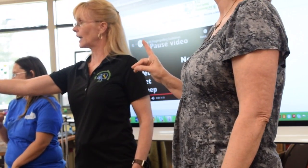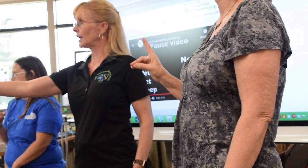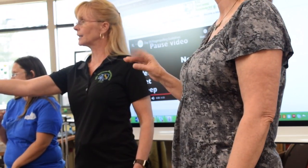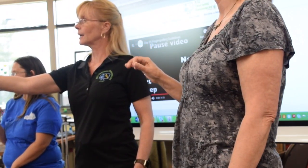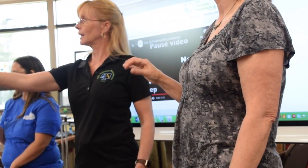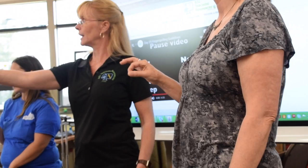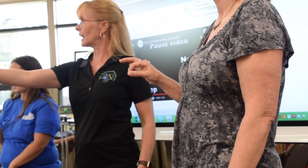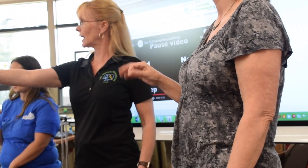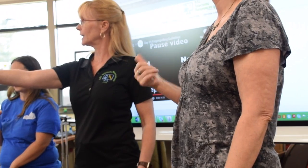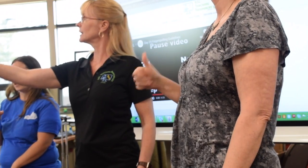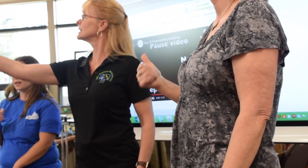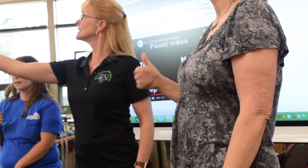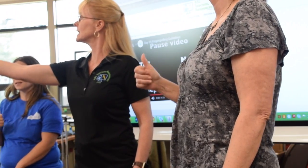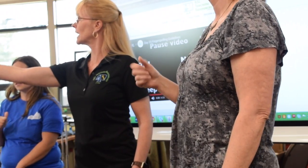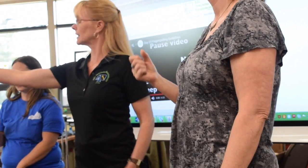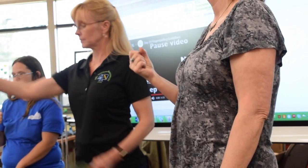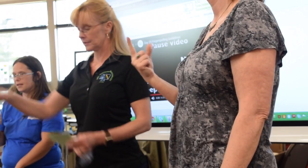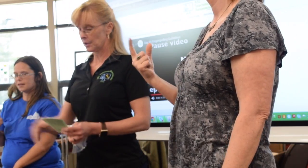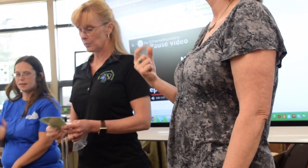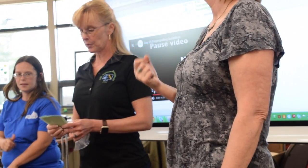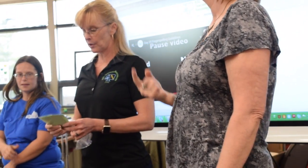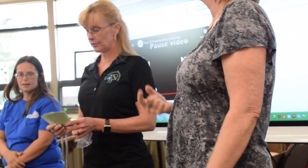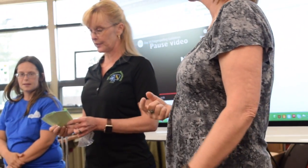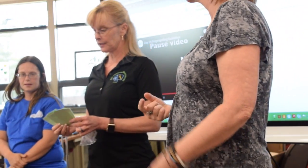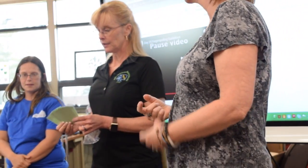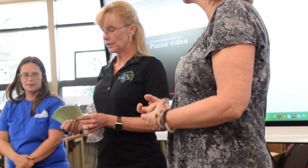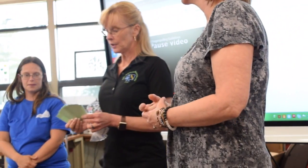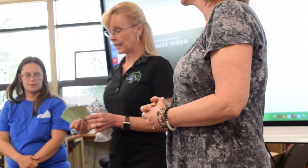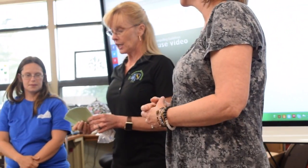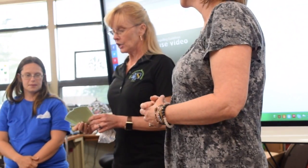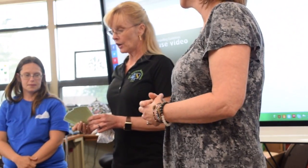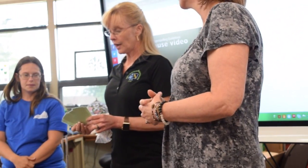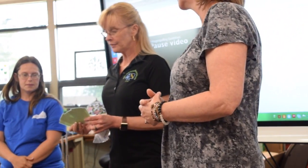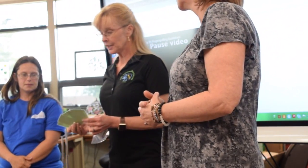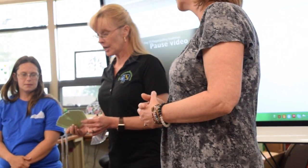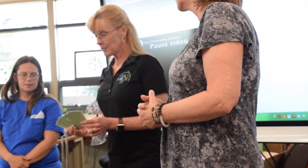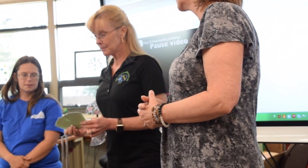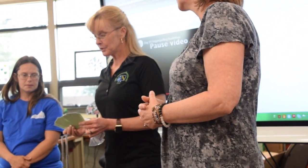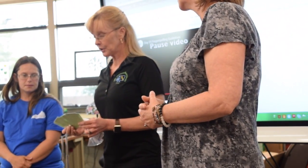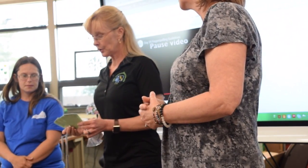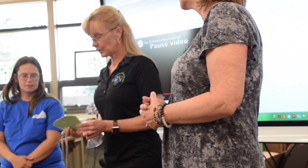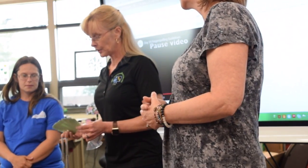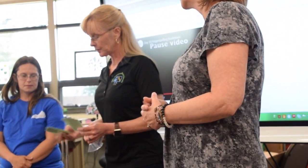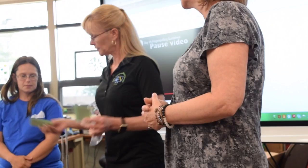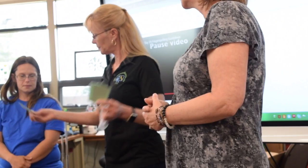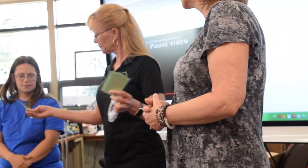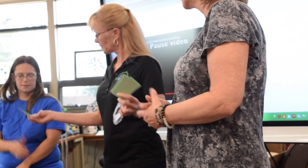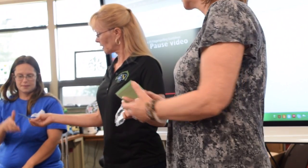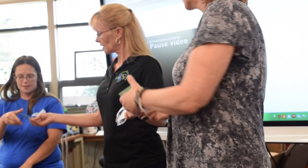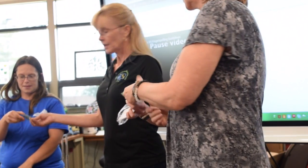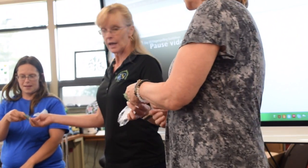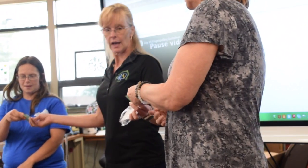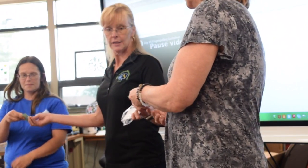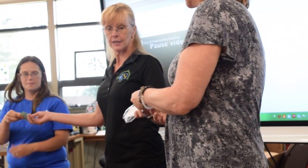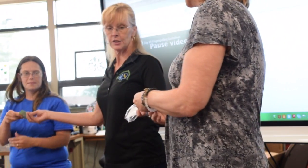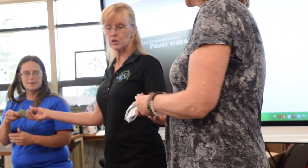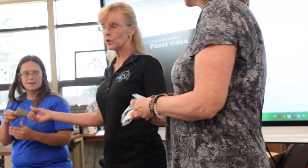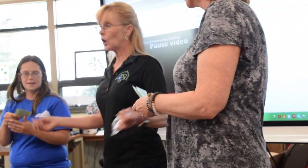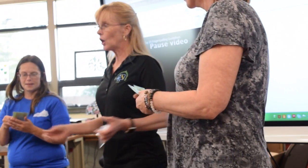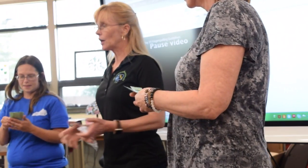8, 9, 10. Perfect. Okay. Y'all have to come up to her to get your card,